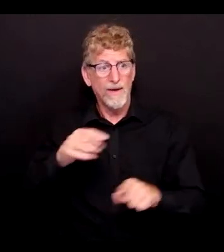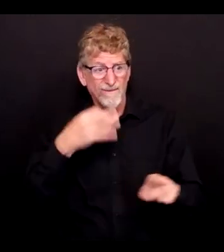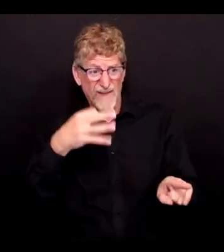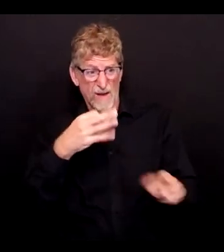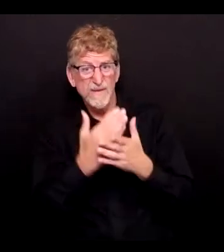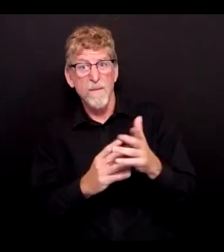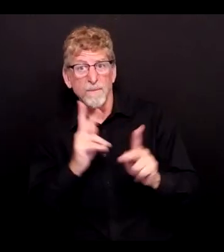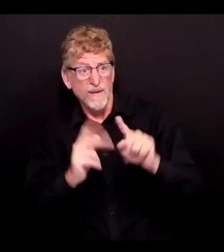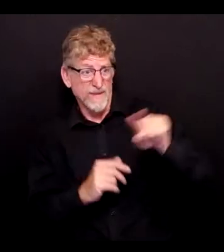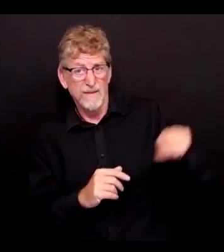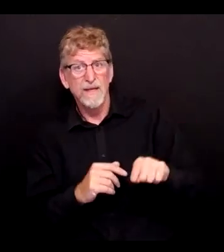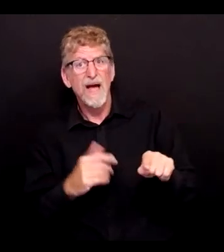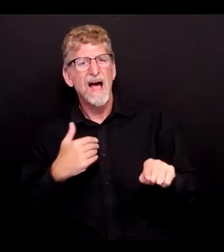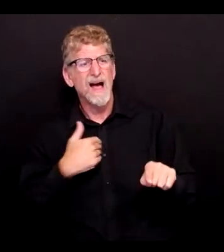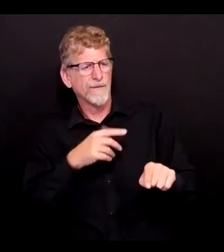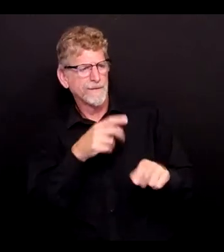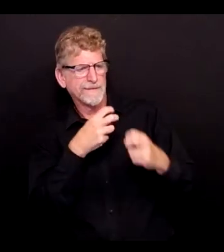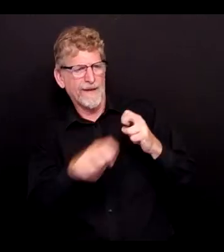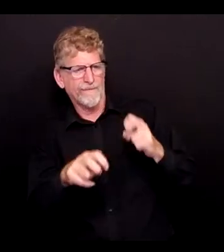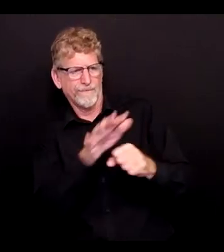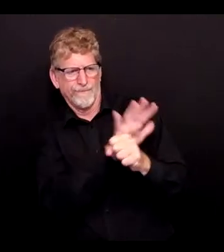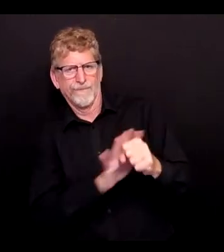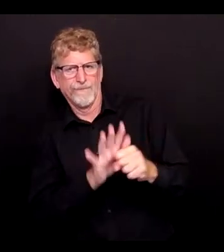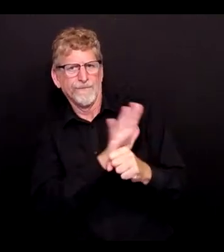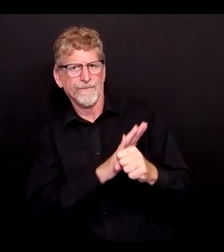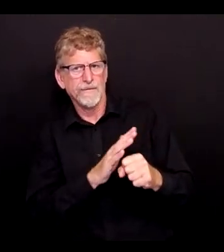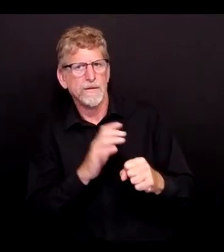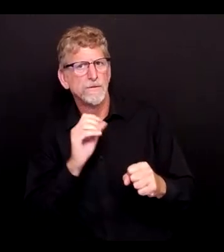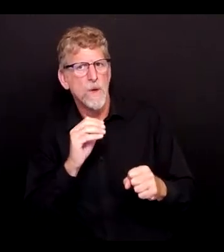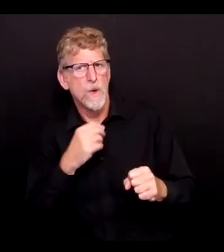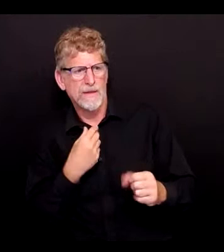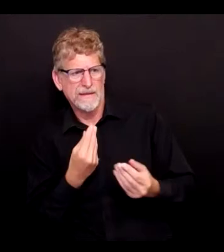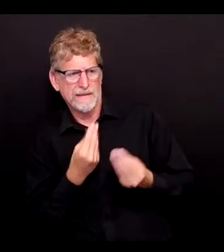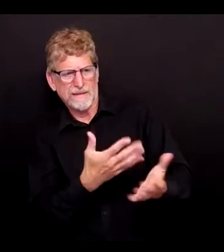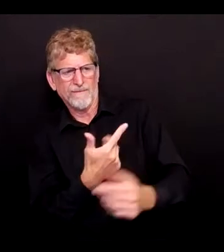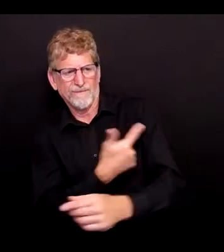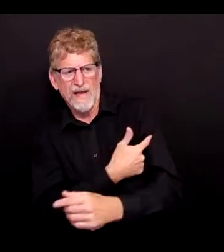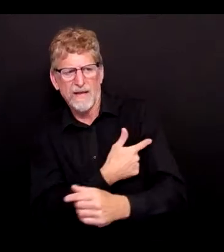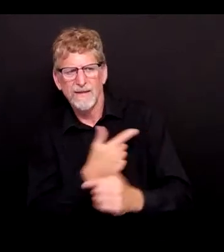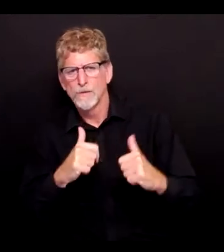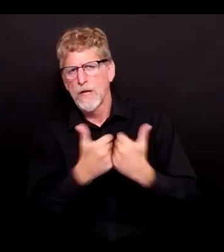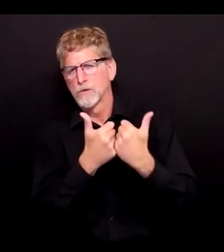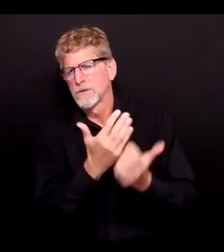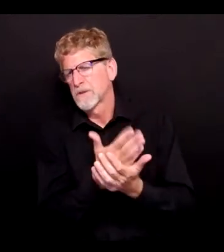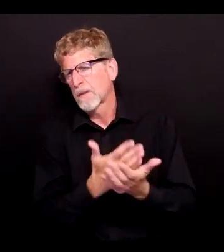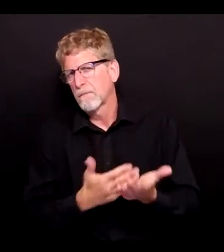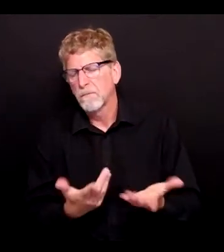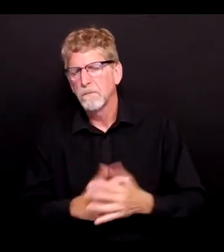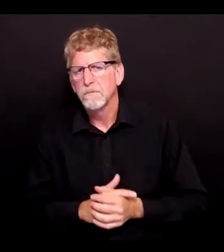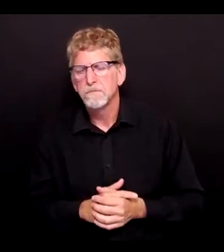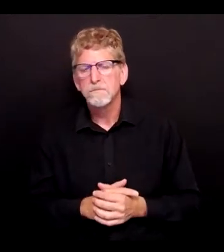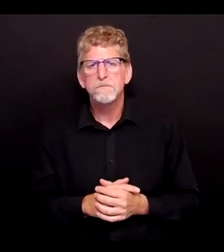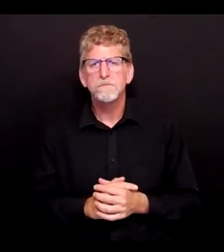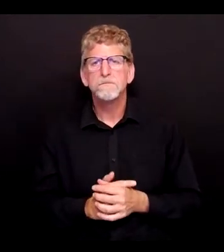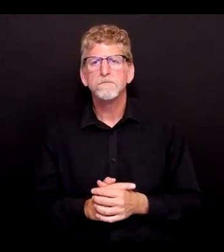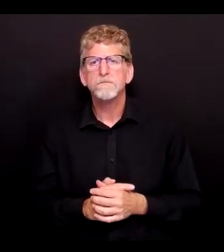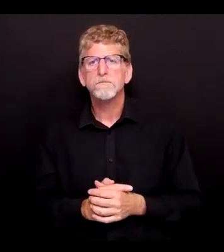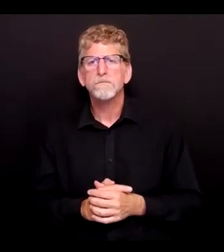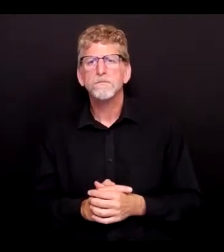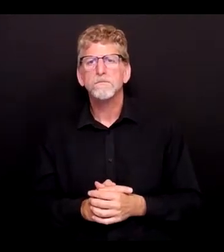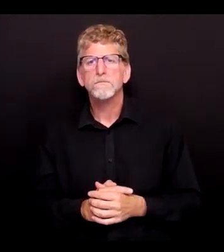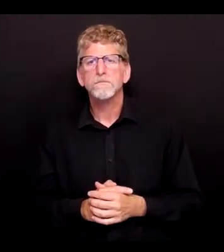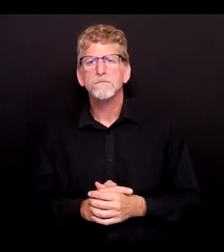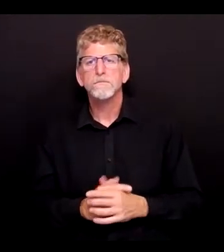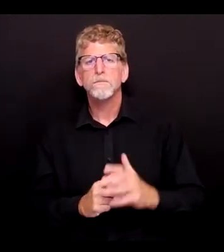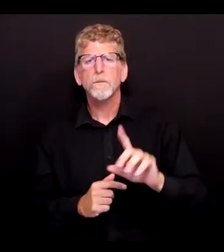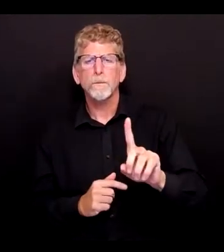little more effort to get the vaccine to them. And just to make sure I'm understanding this correctly, is this a